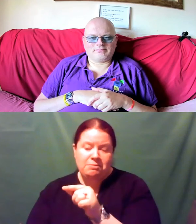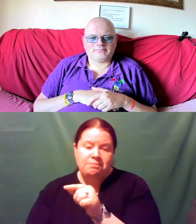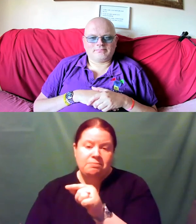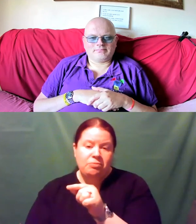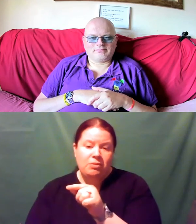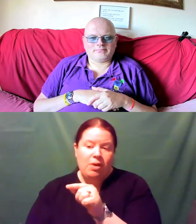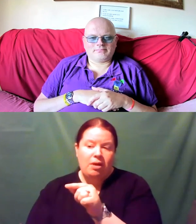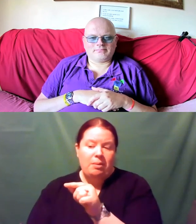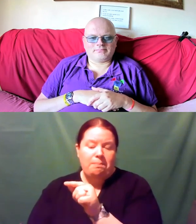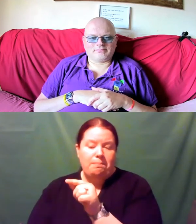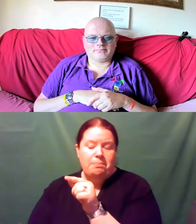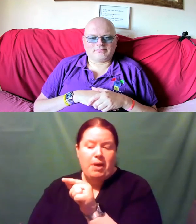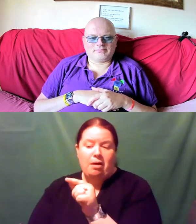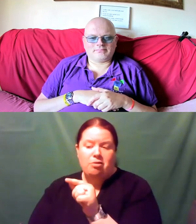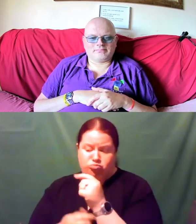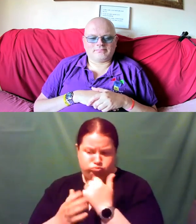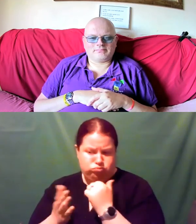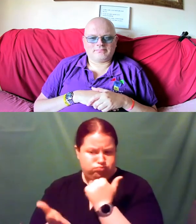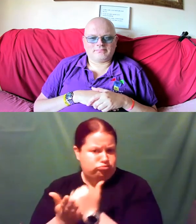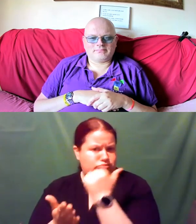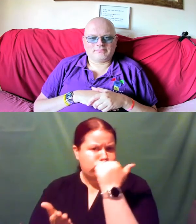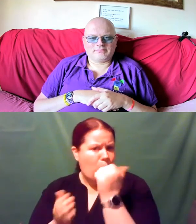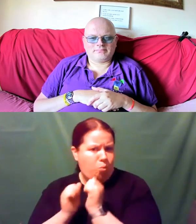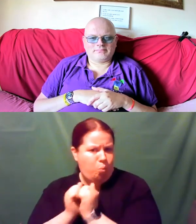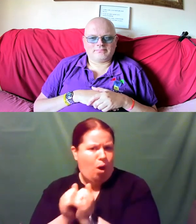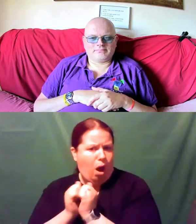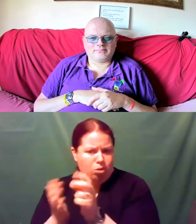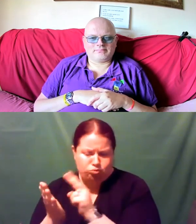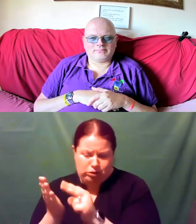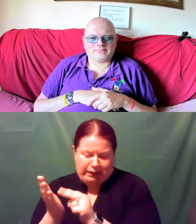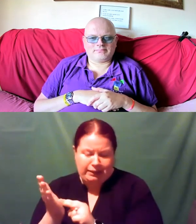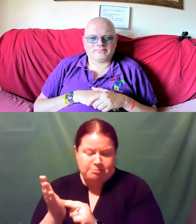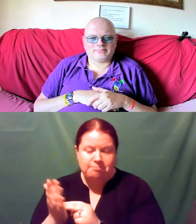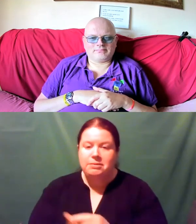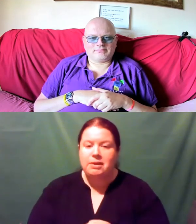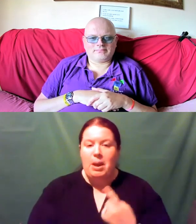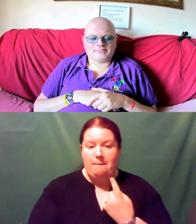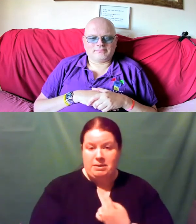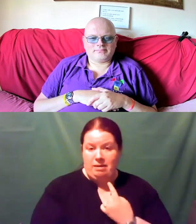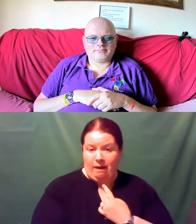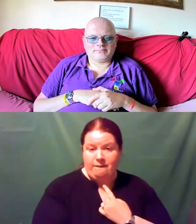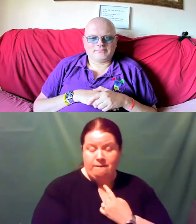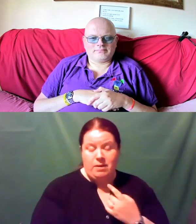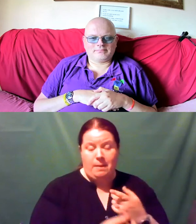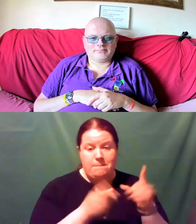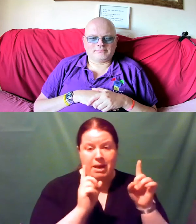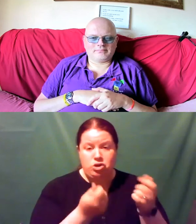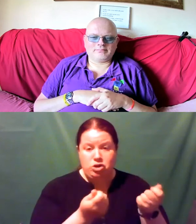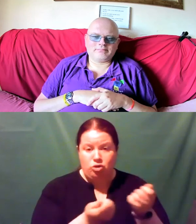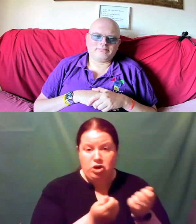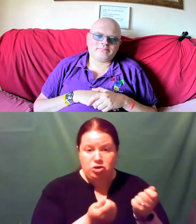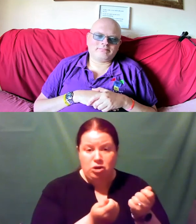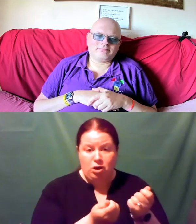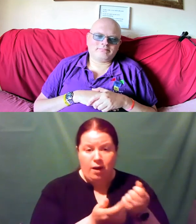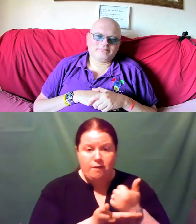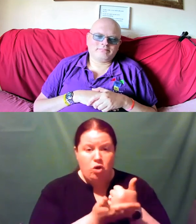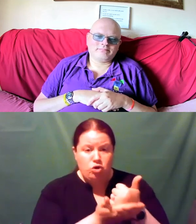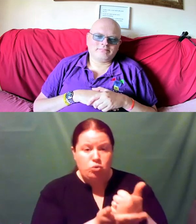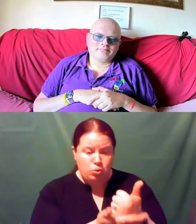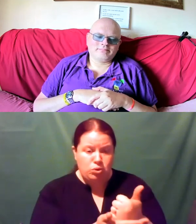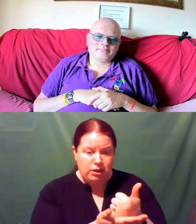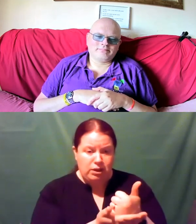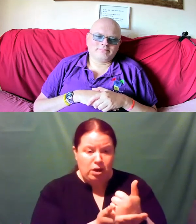really worth a read. For me, I'm the MD of a small consultancy supporting lots